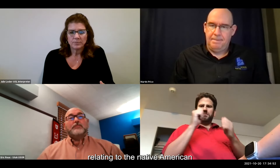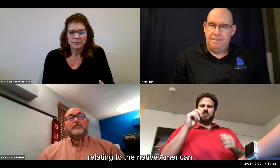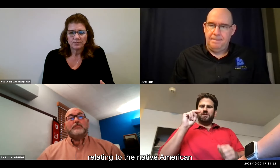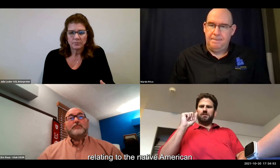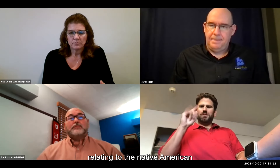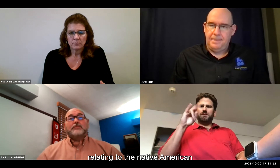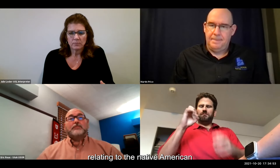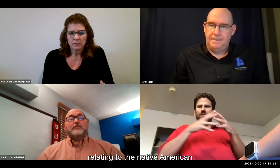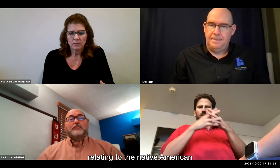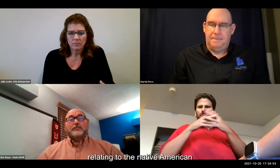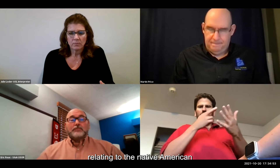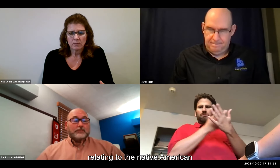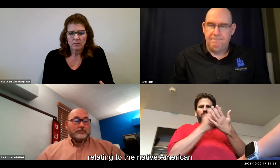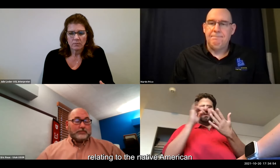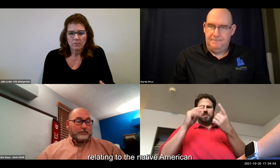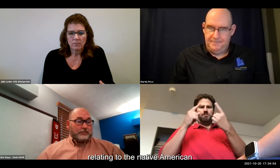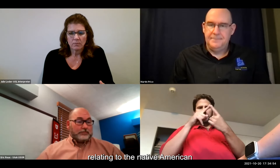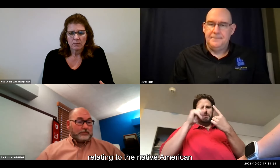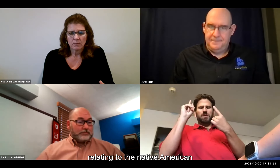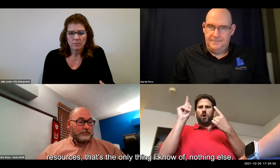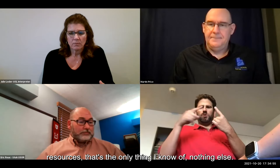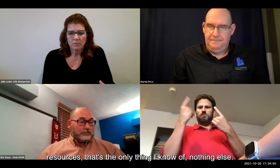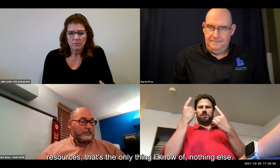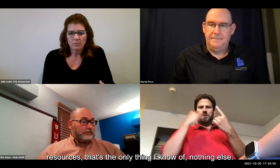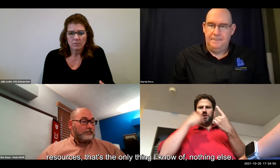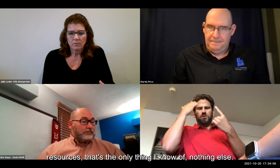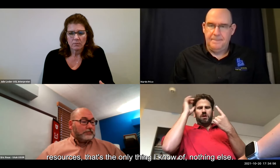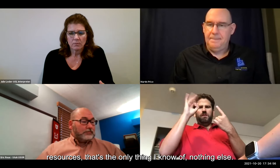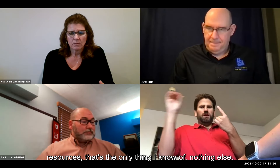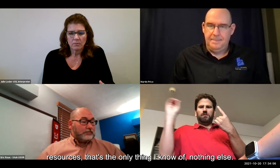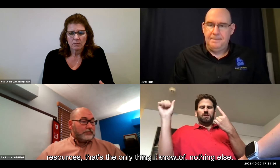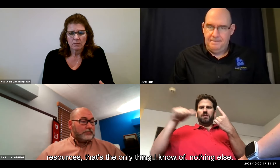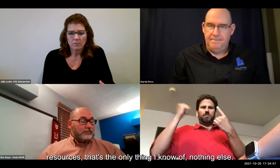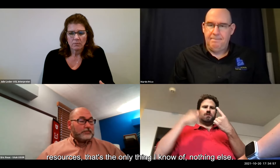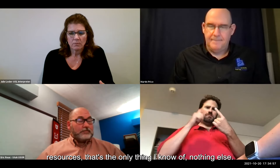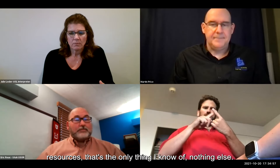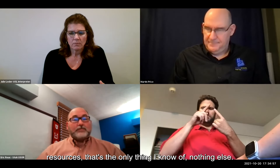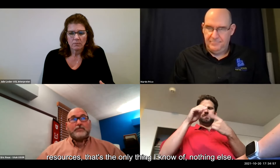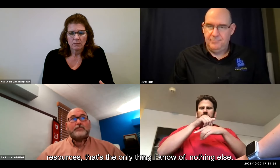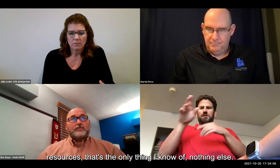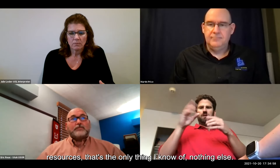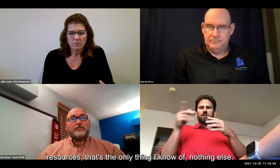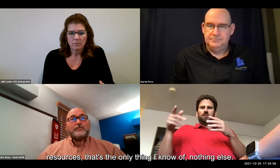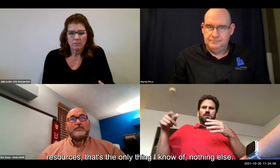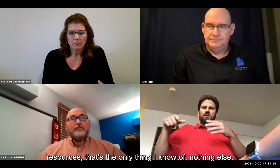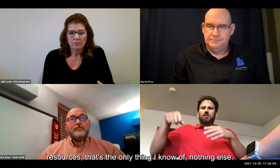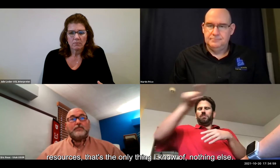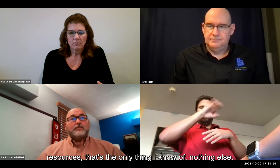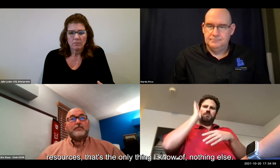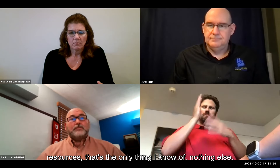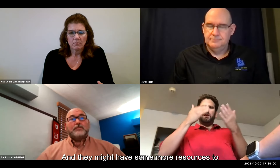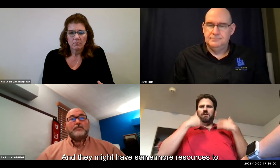of relating to the Native American resources, that's the only thing I know of, nothing else.